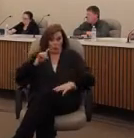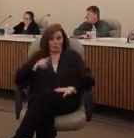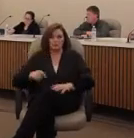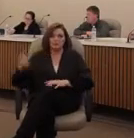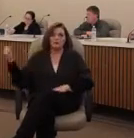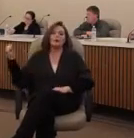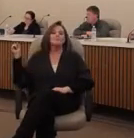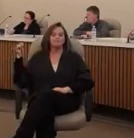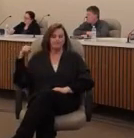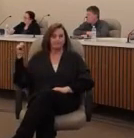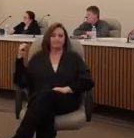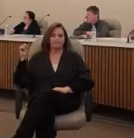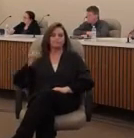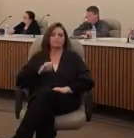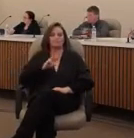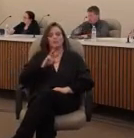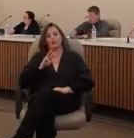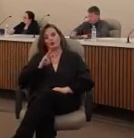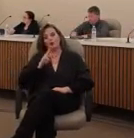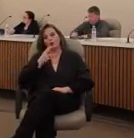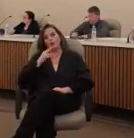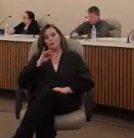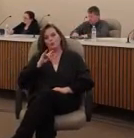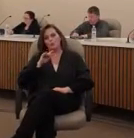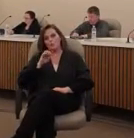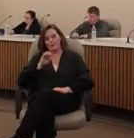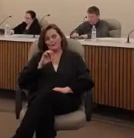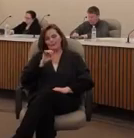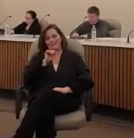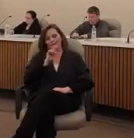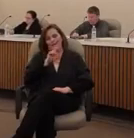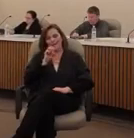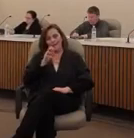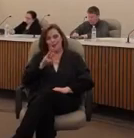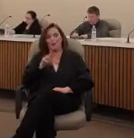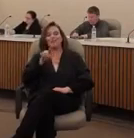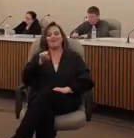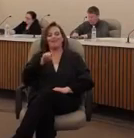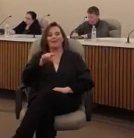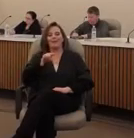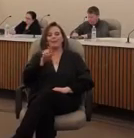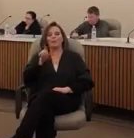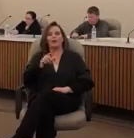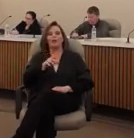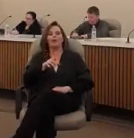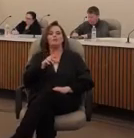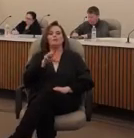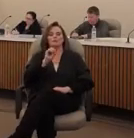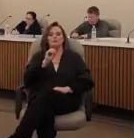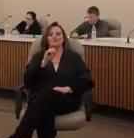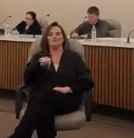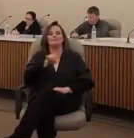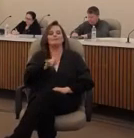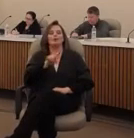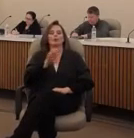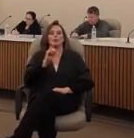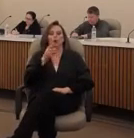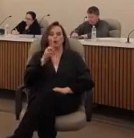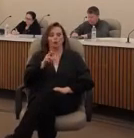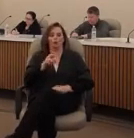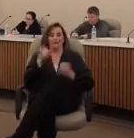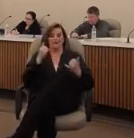so White Arrow is really going to be the owner. They are a wholesaler. They currently have